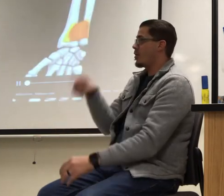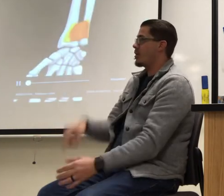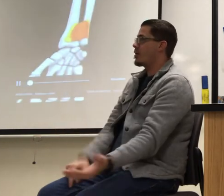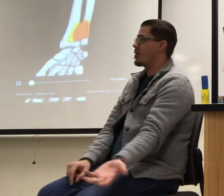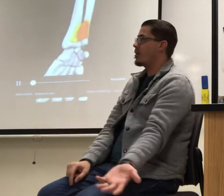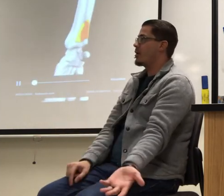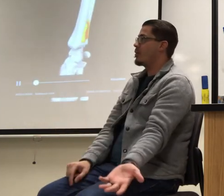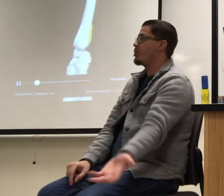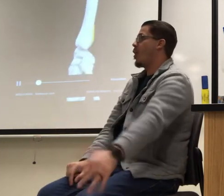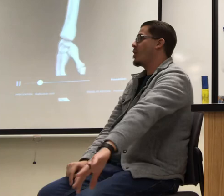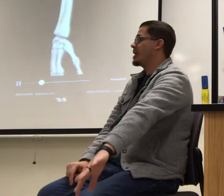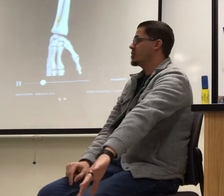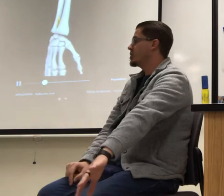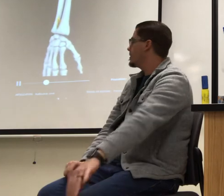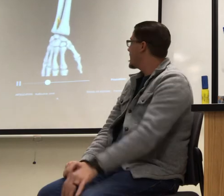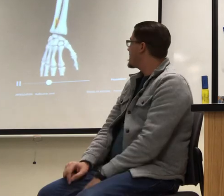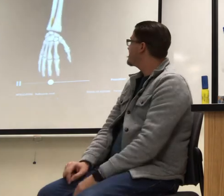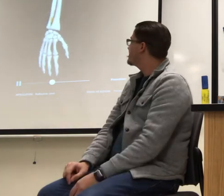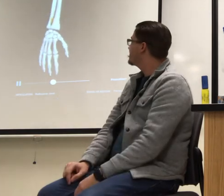pronation.